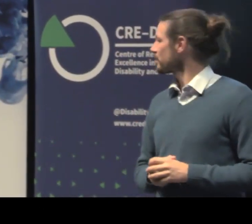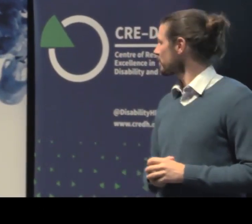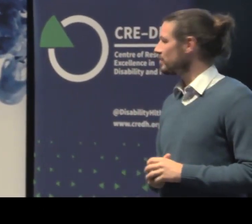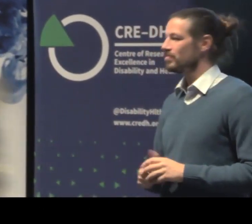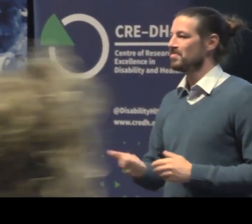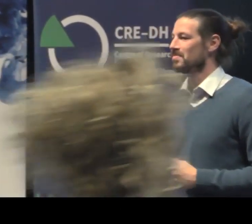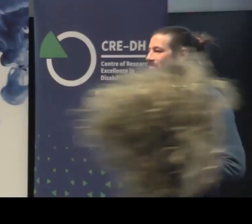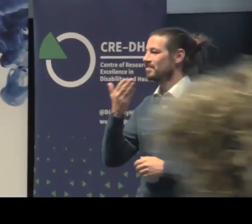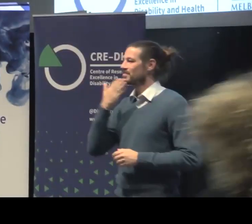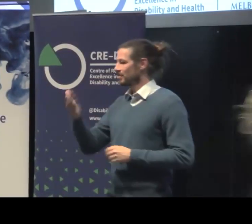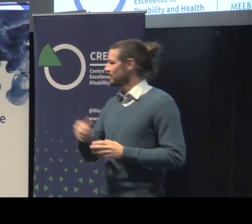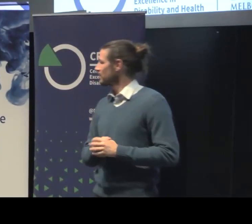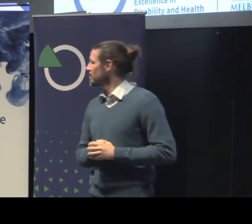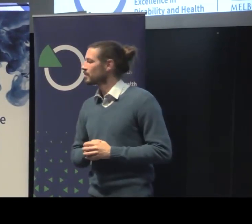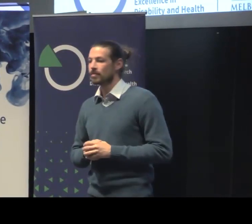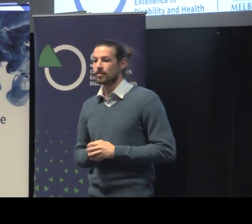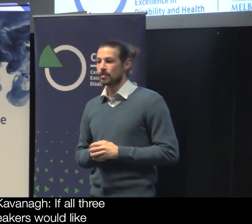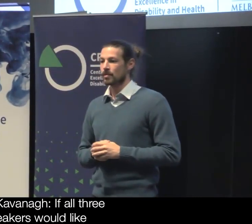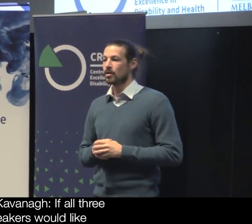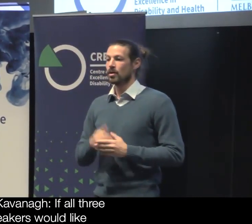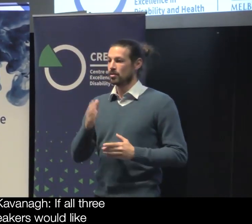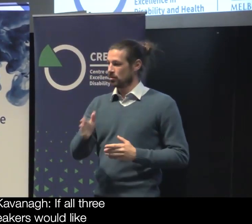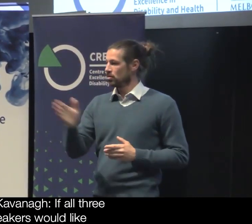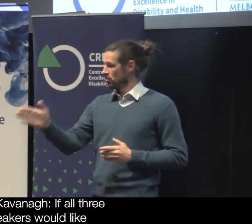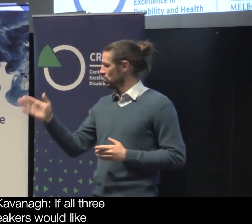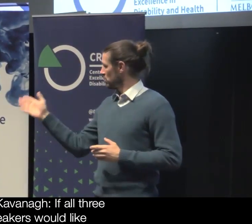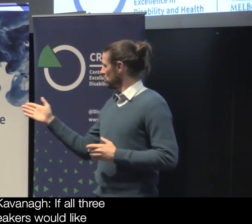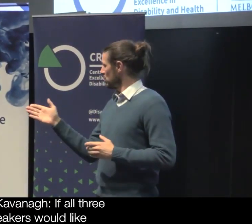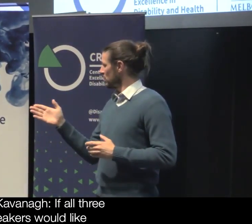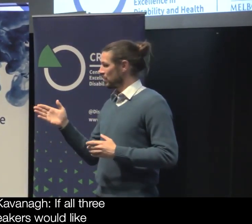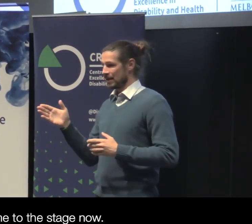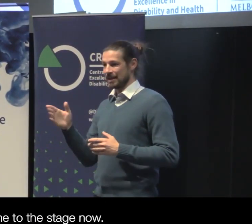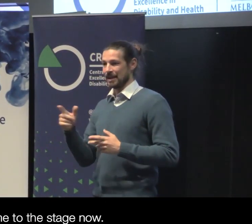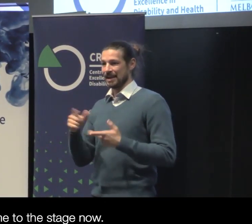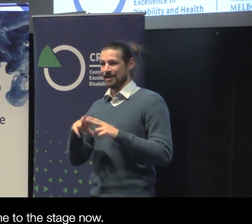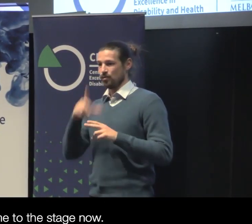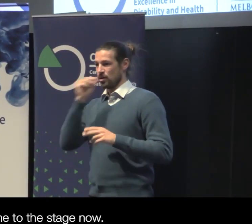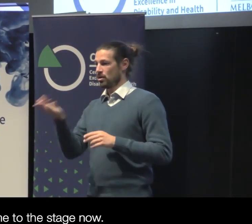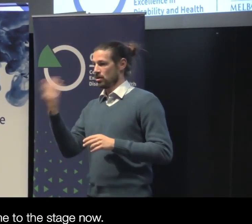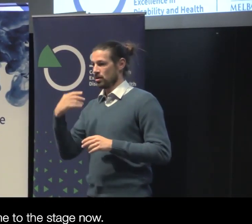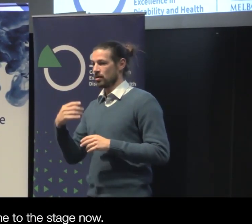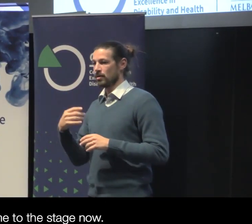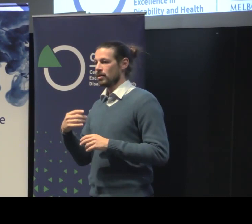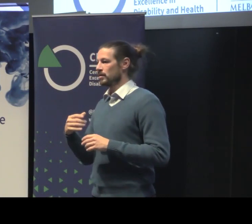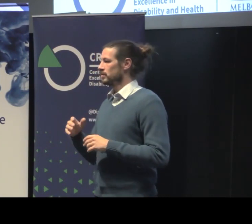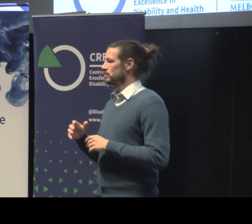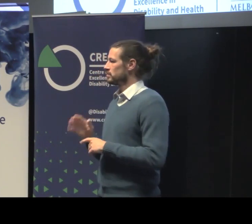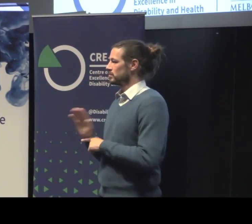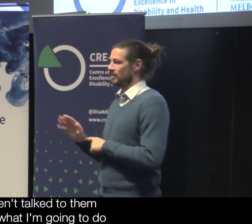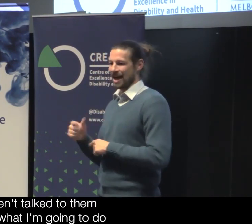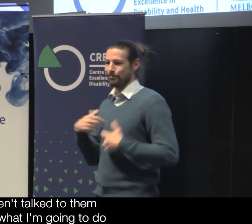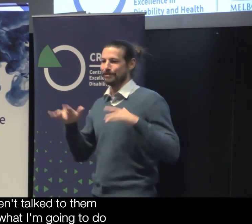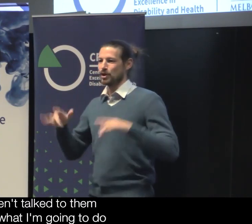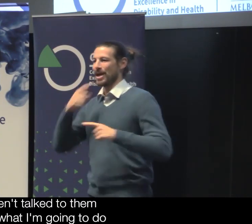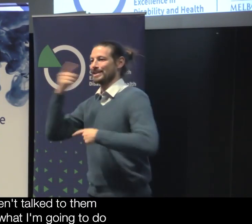Okay, thank you. If all three speakers would like to come to the stage now, I haven't talked to them about what